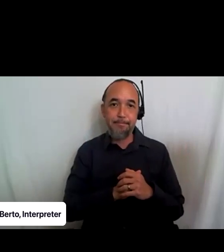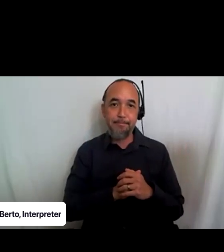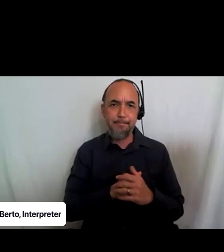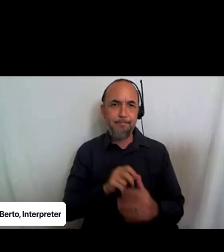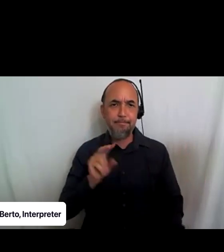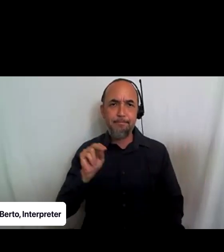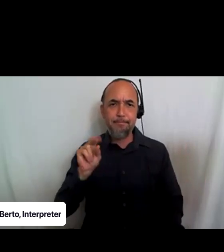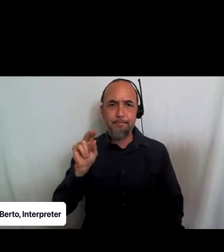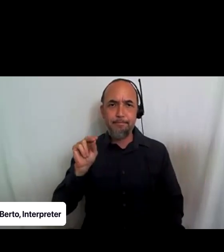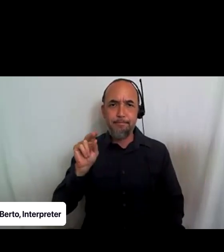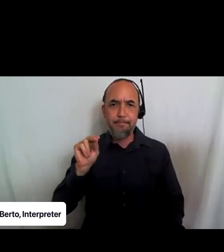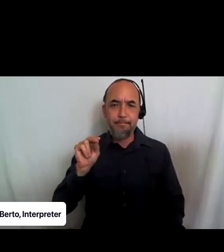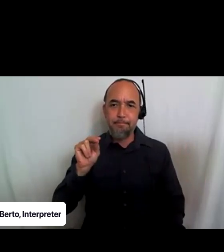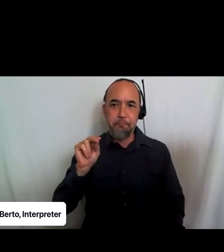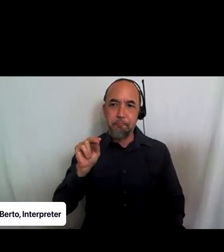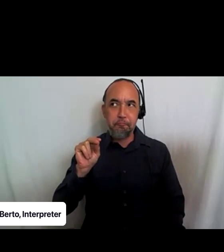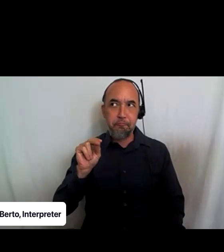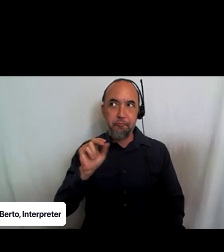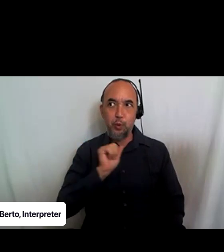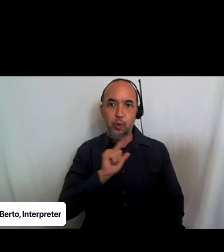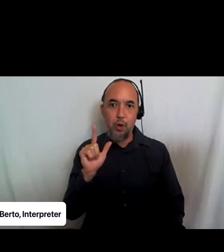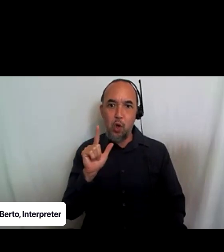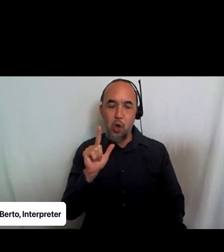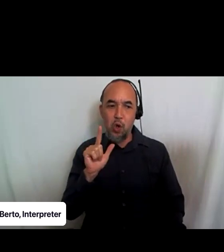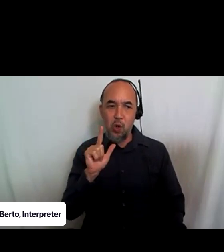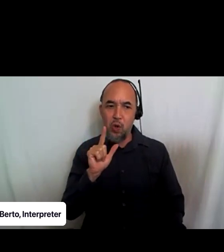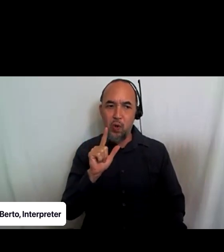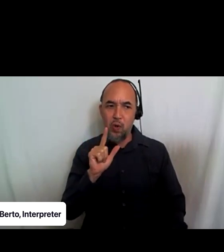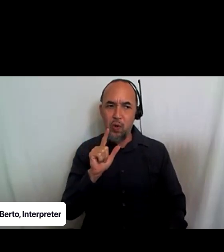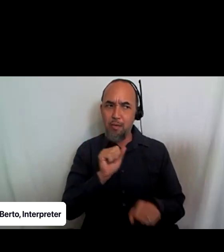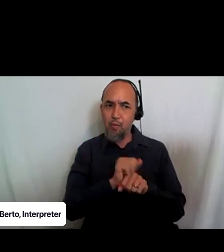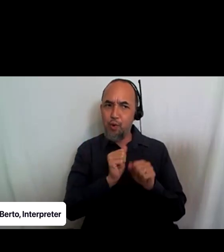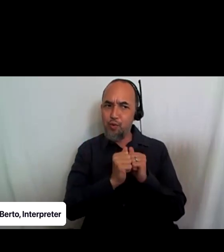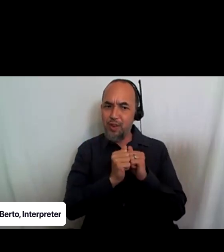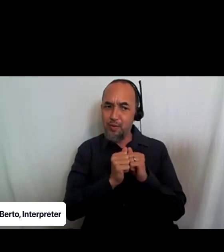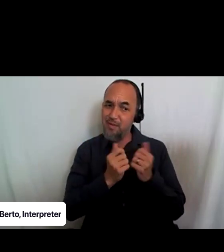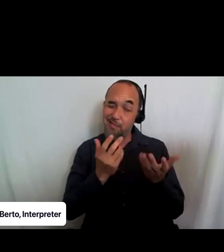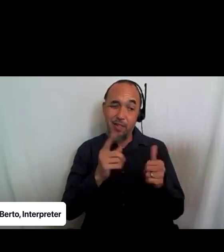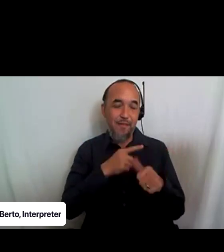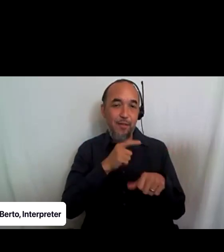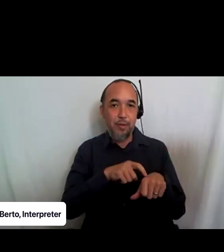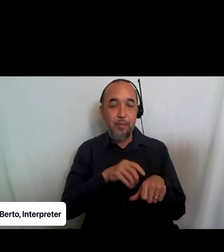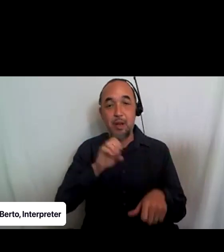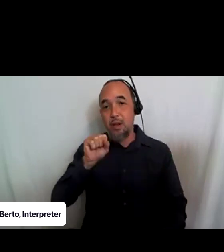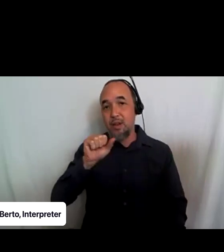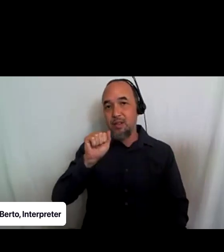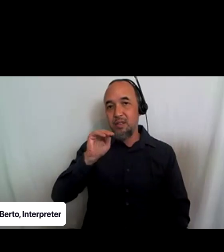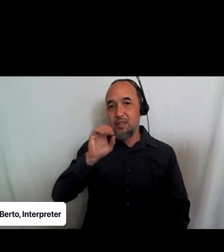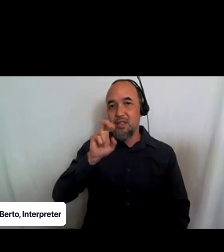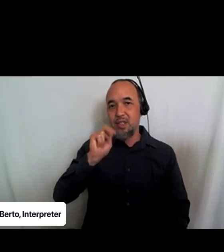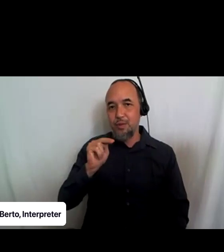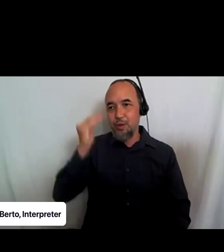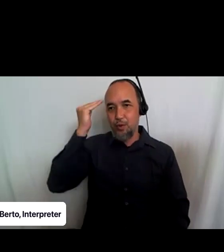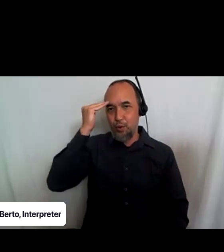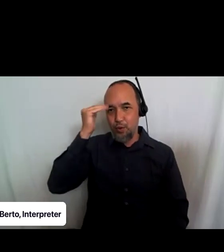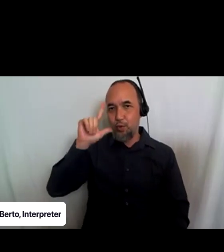no, we all really got to work together for the first time. I mean, Samson knew Joel because they had worked on